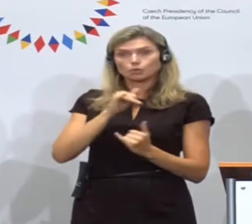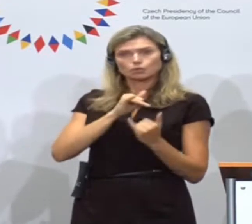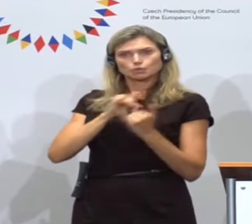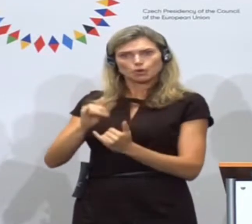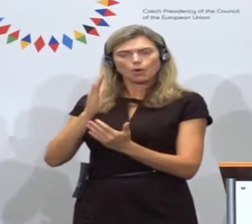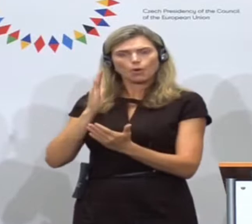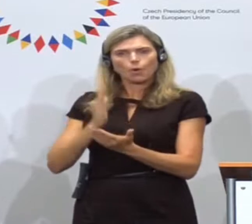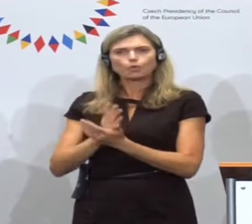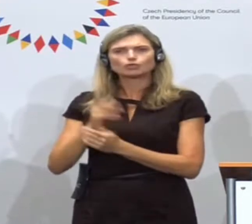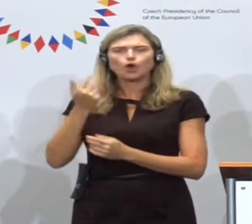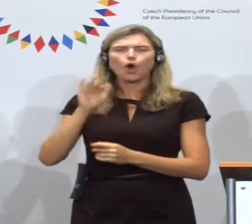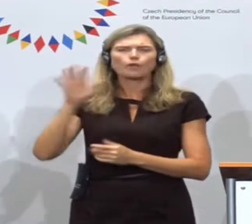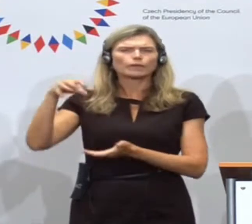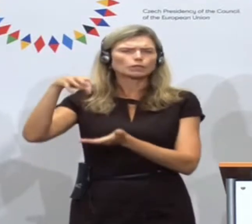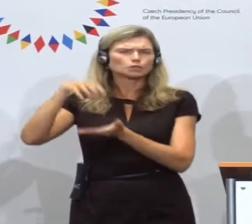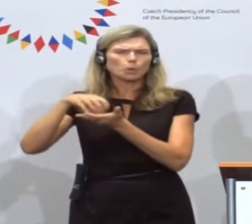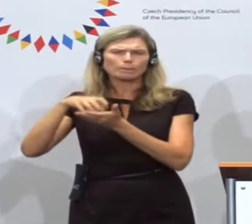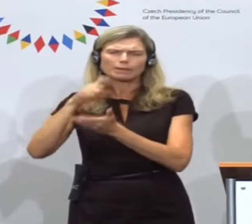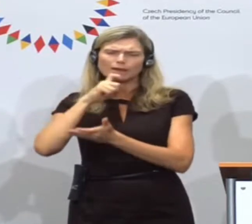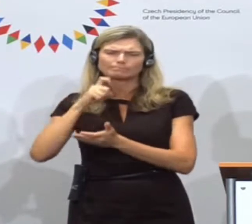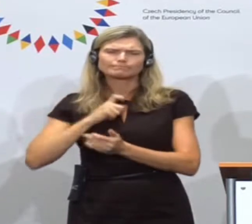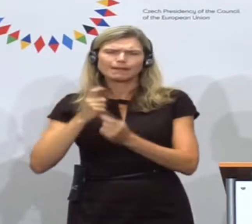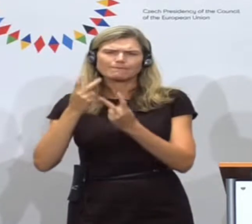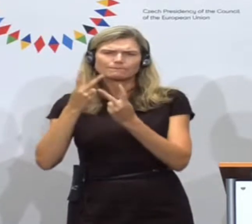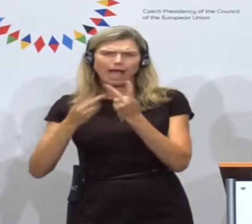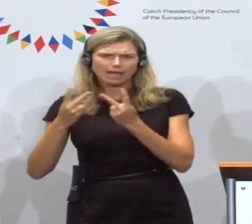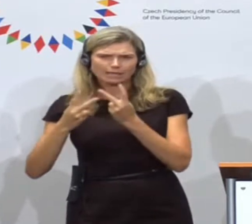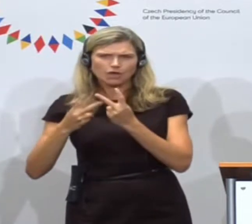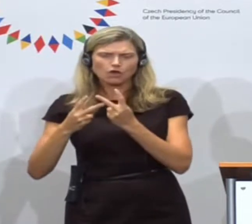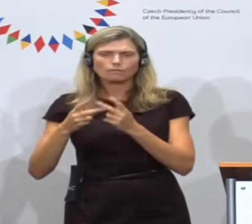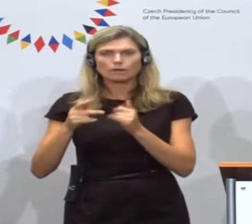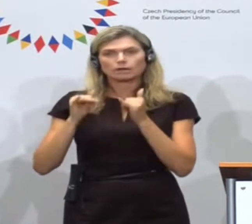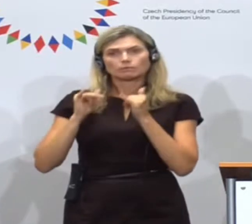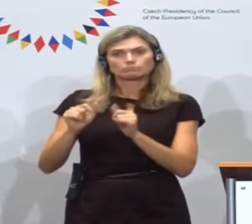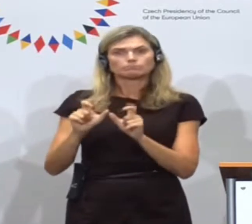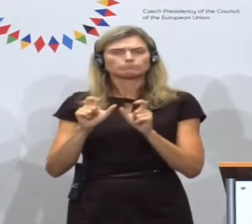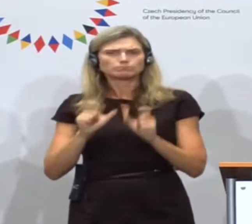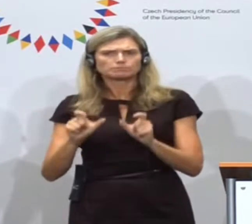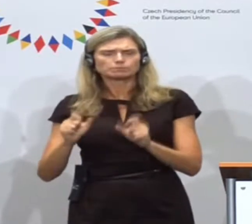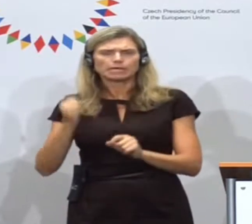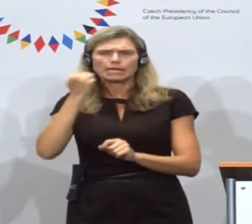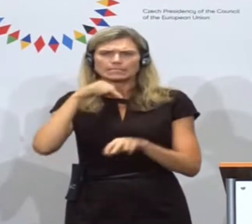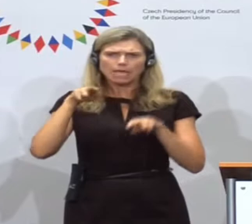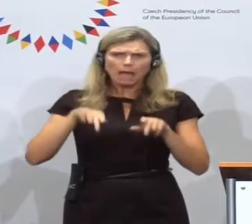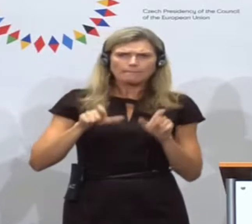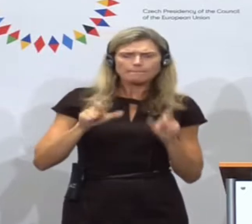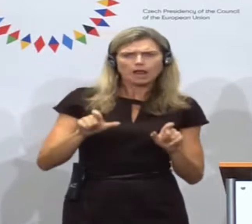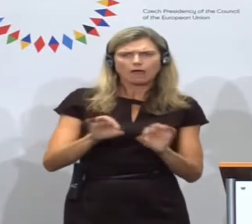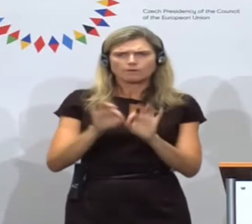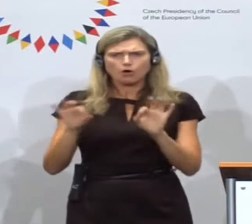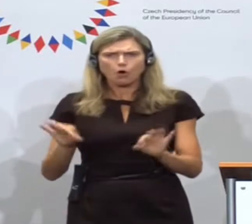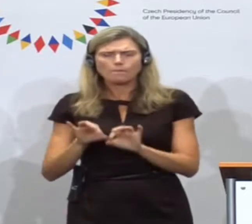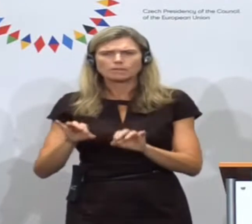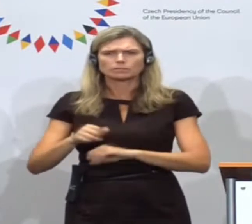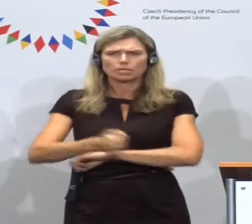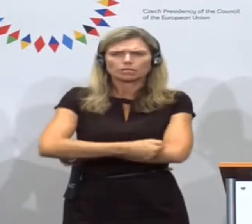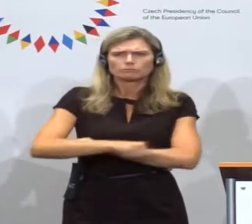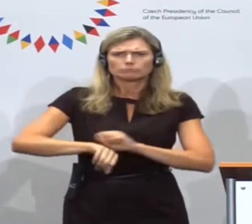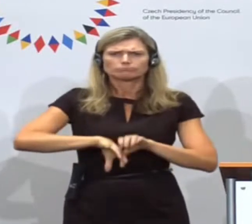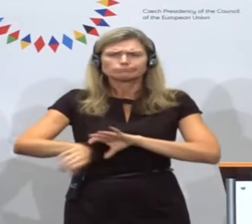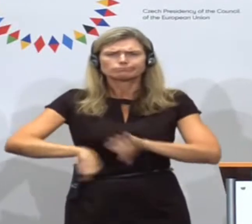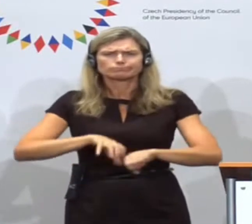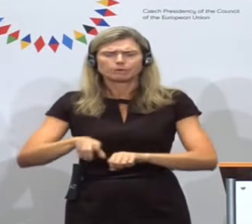led to human rights abuses, plundering of resources, and further insecurity.